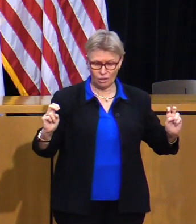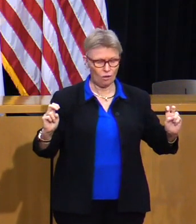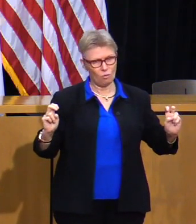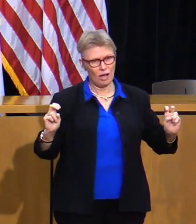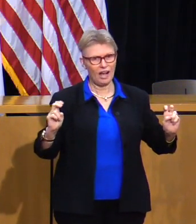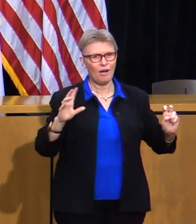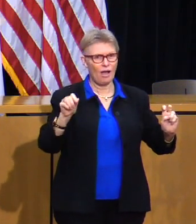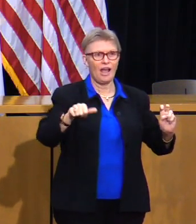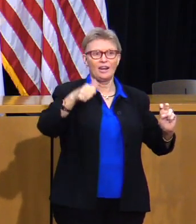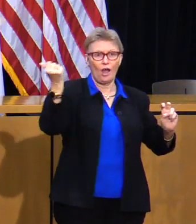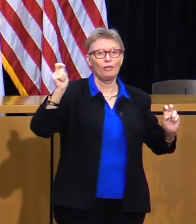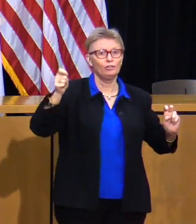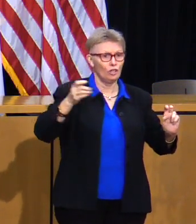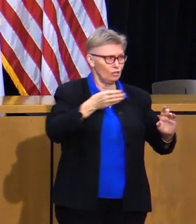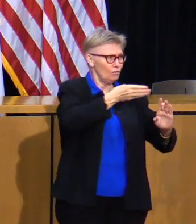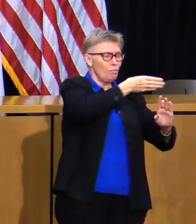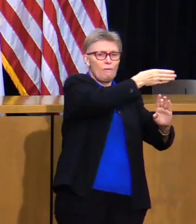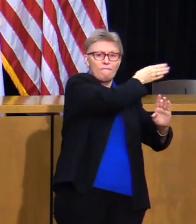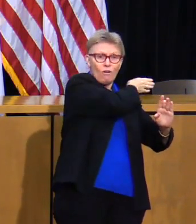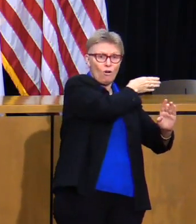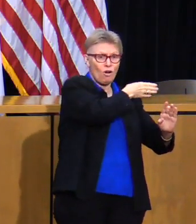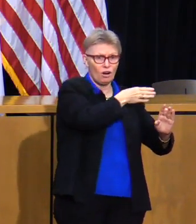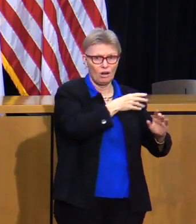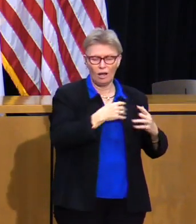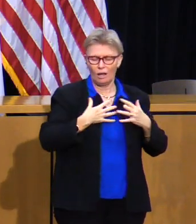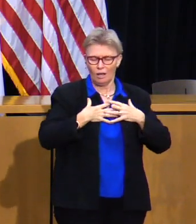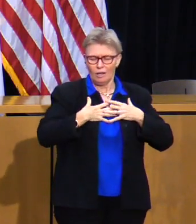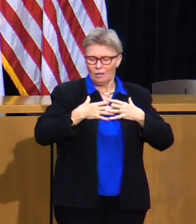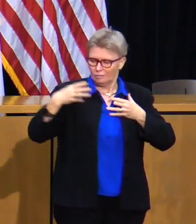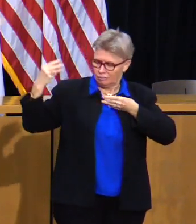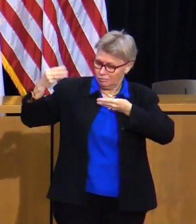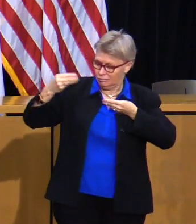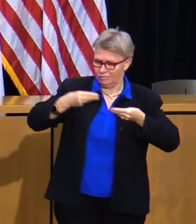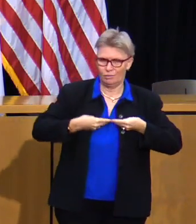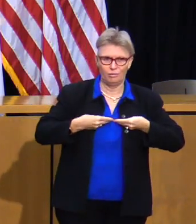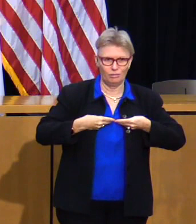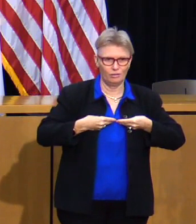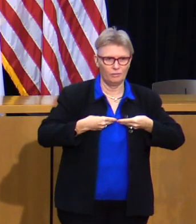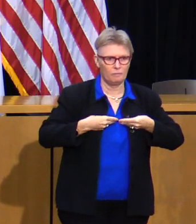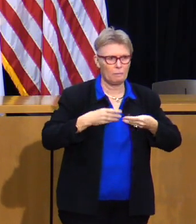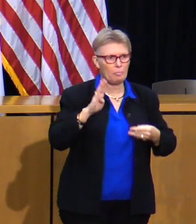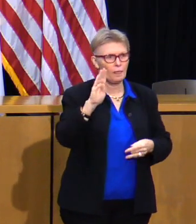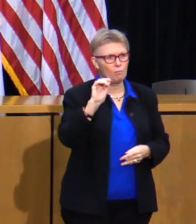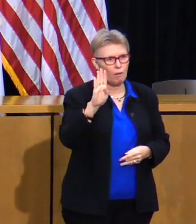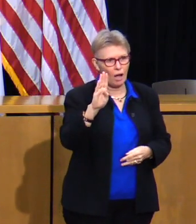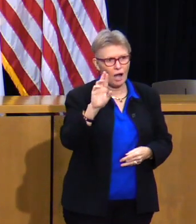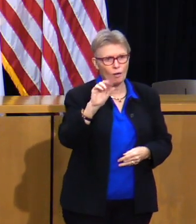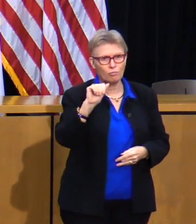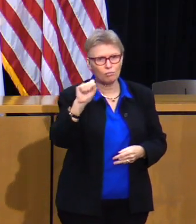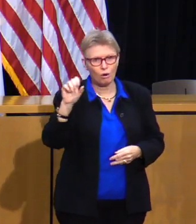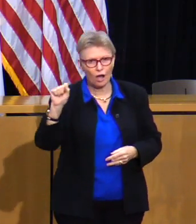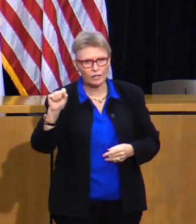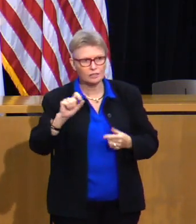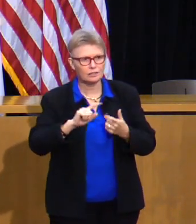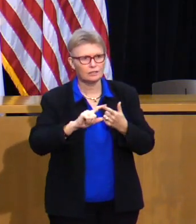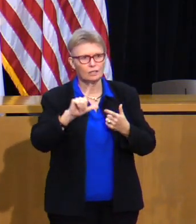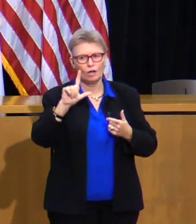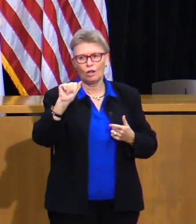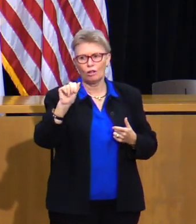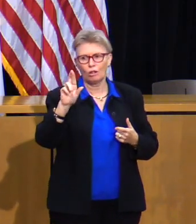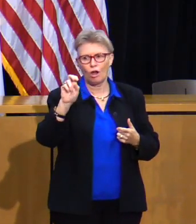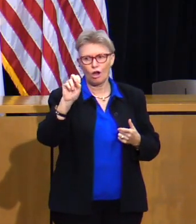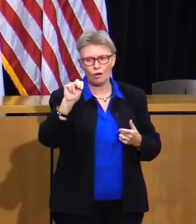historically occupied those seats. I'm grateful to Bob Ross, Lauren Green-Petrino,